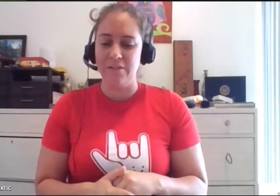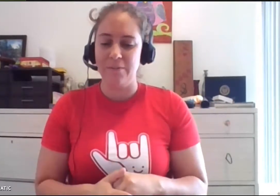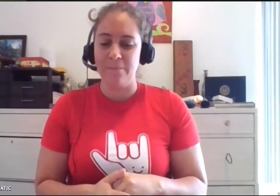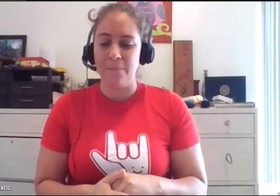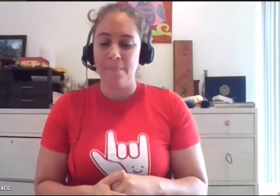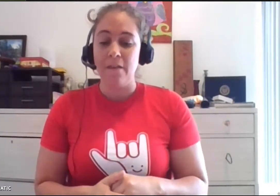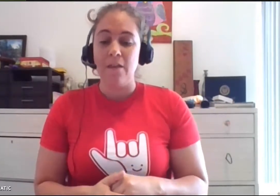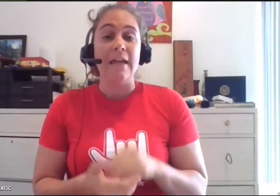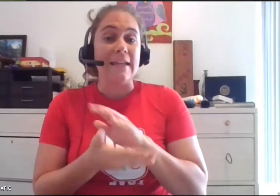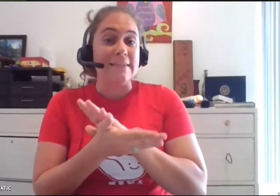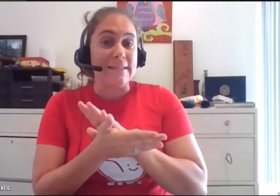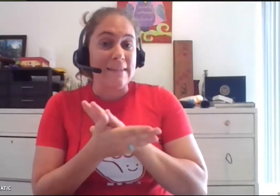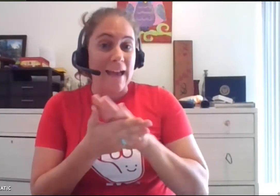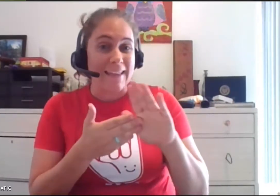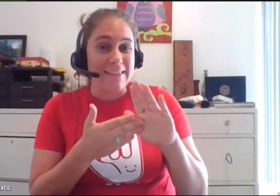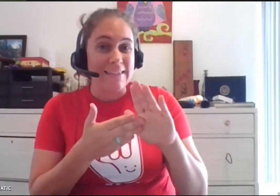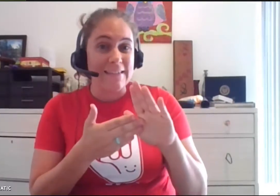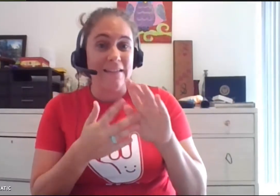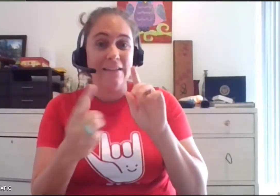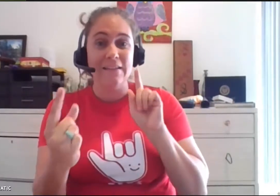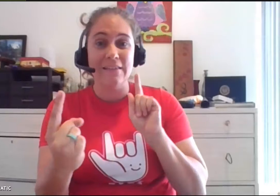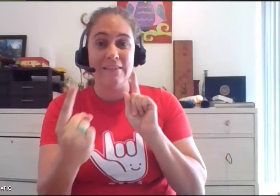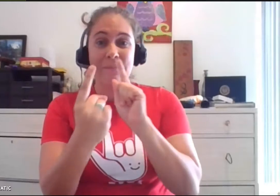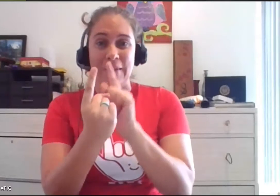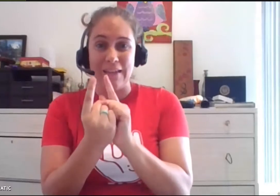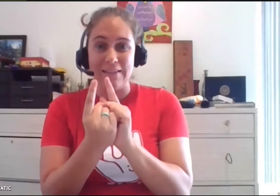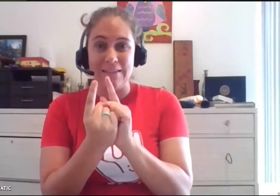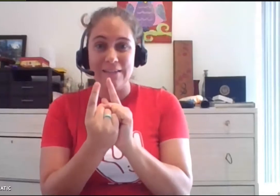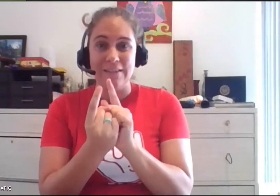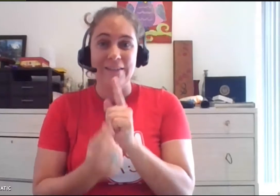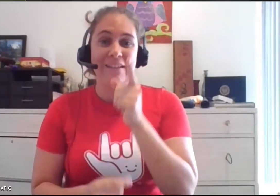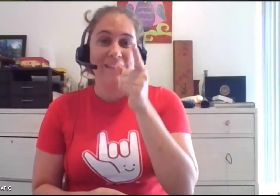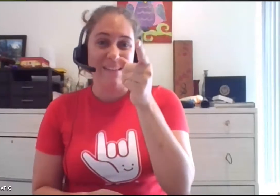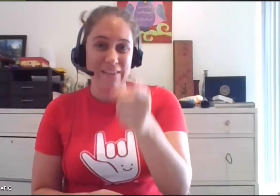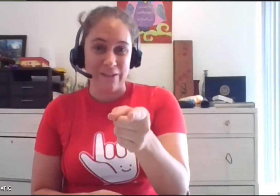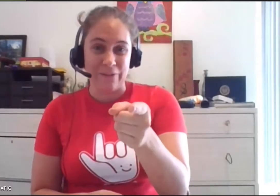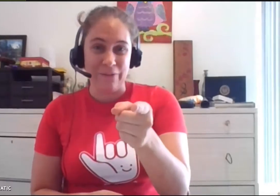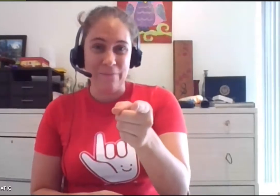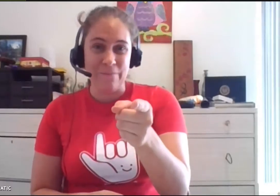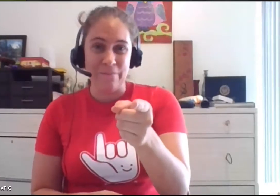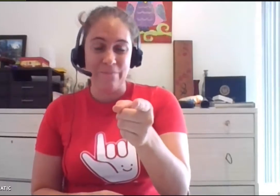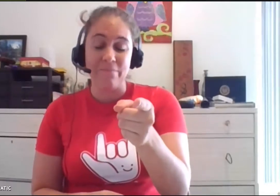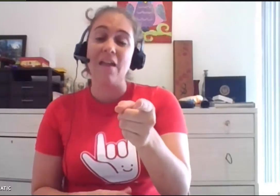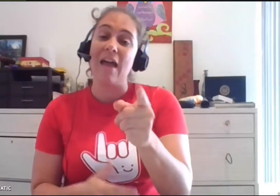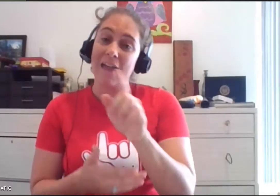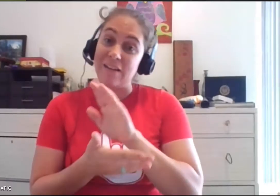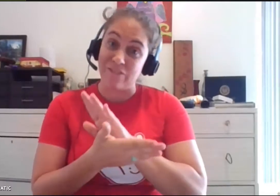learned. It's nice to meet you. And I